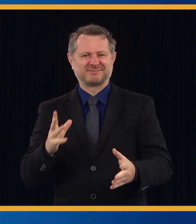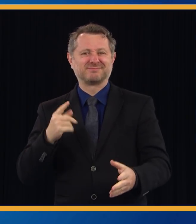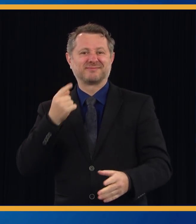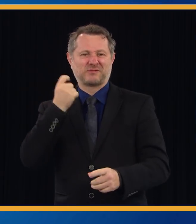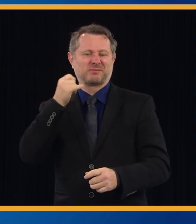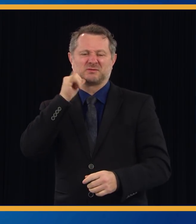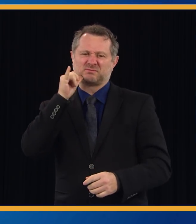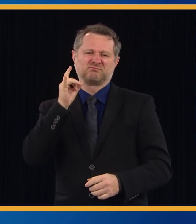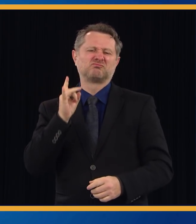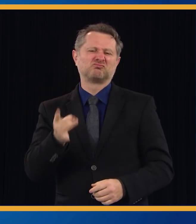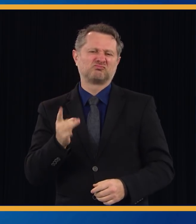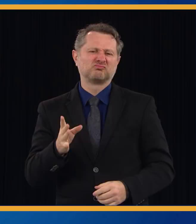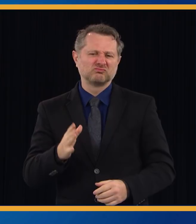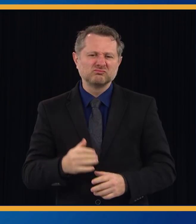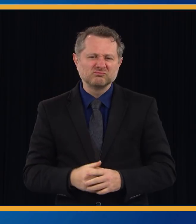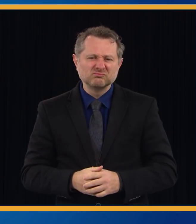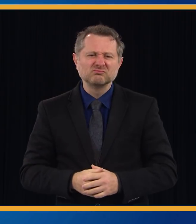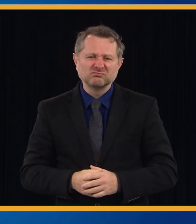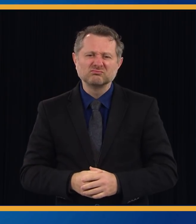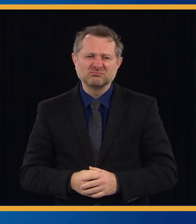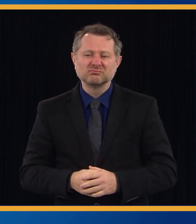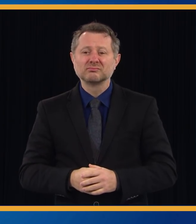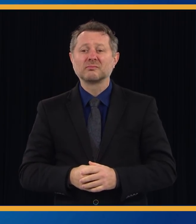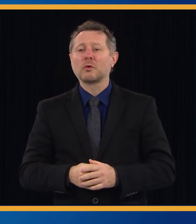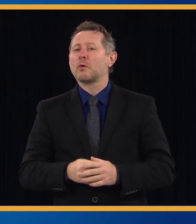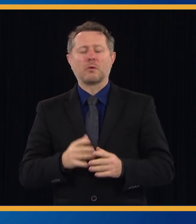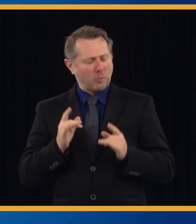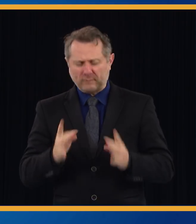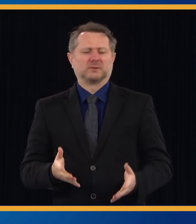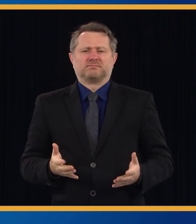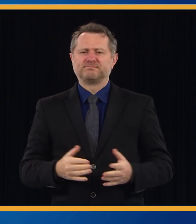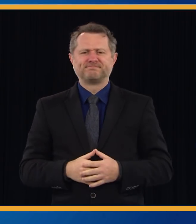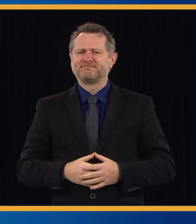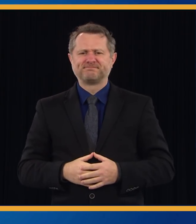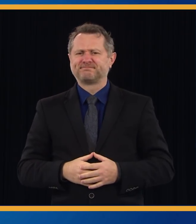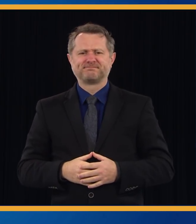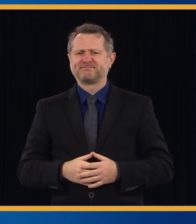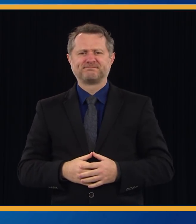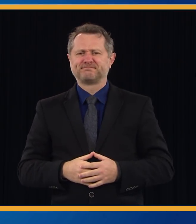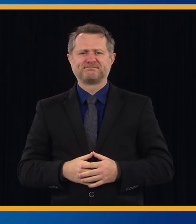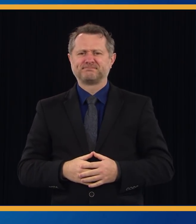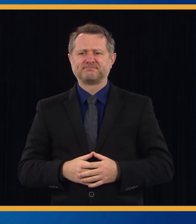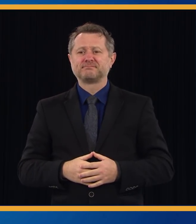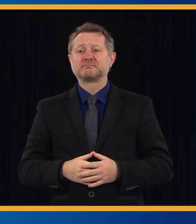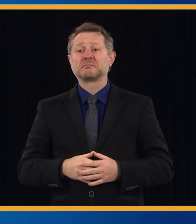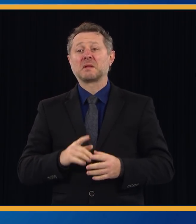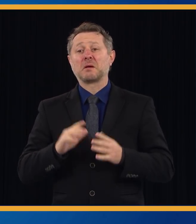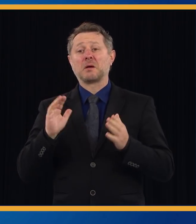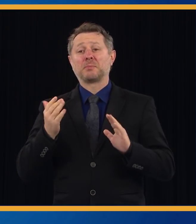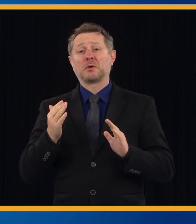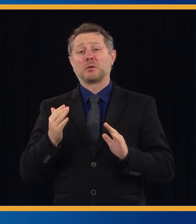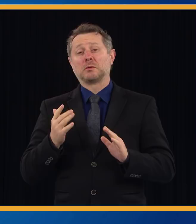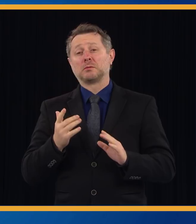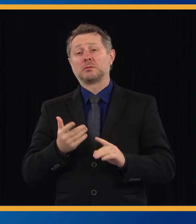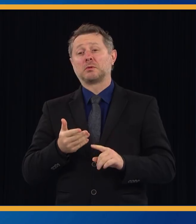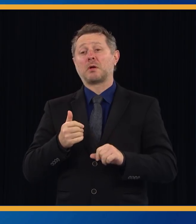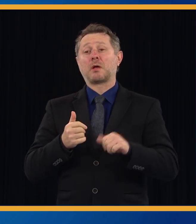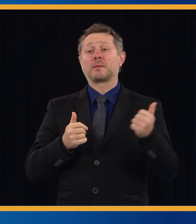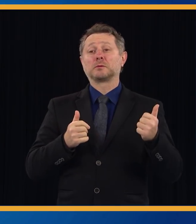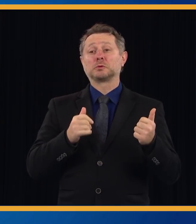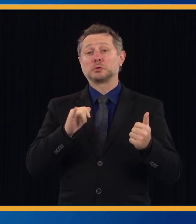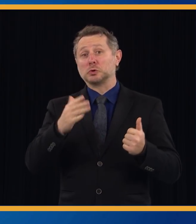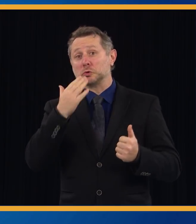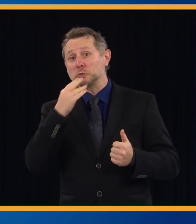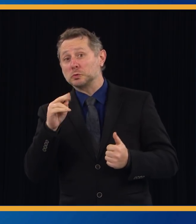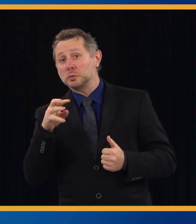which is horrific, and there is no relative context to death. Death is